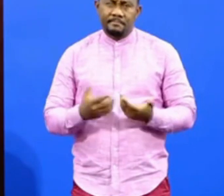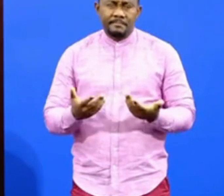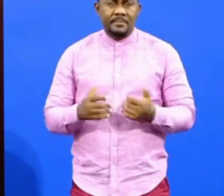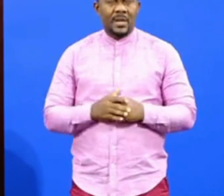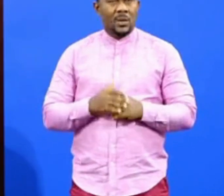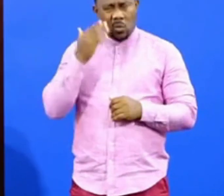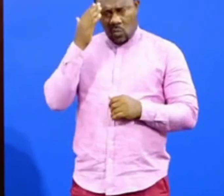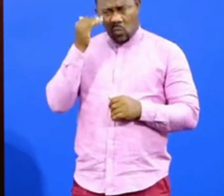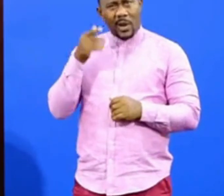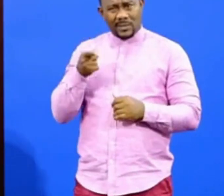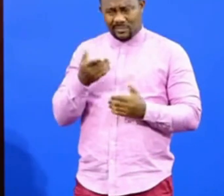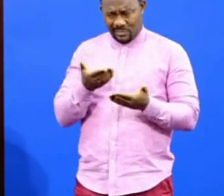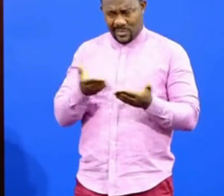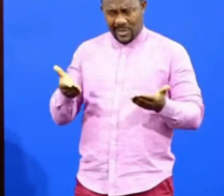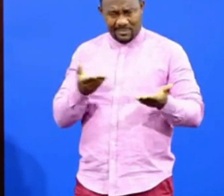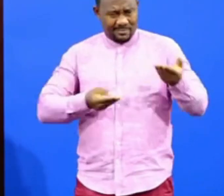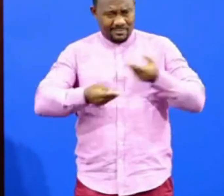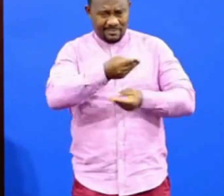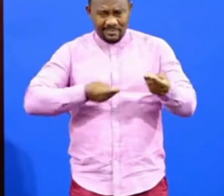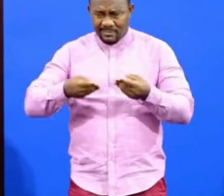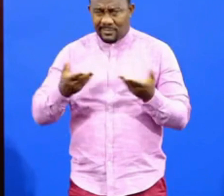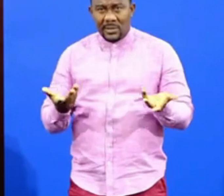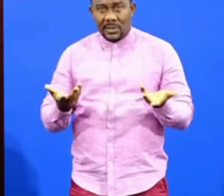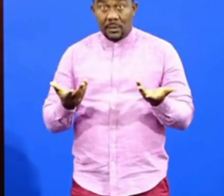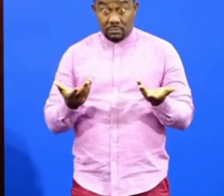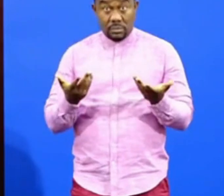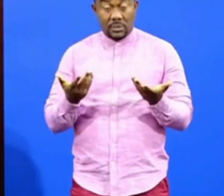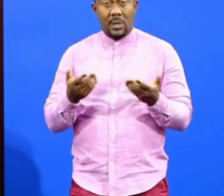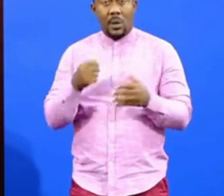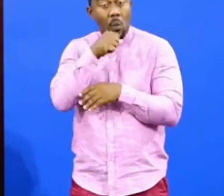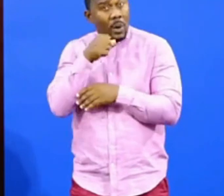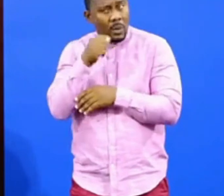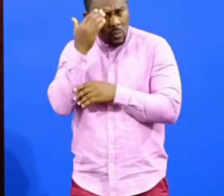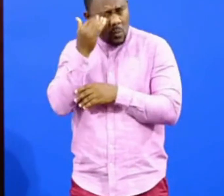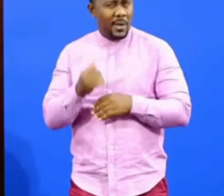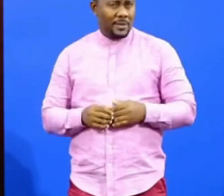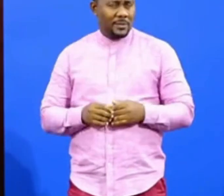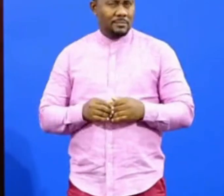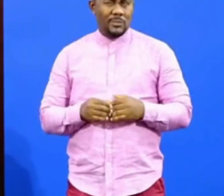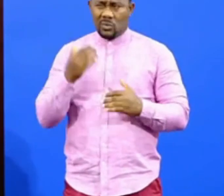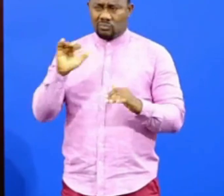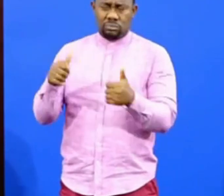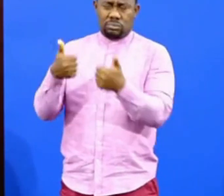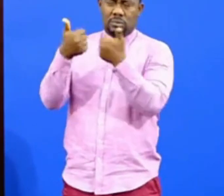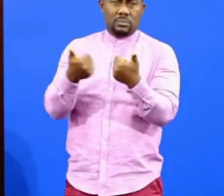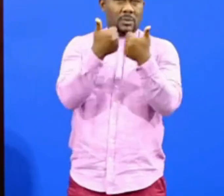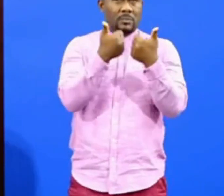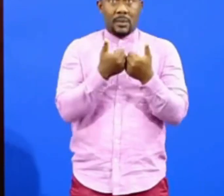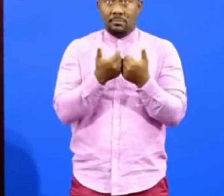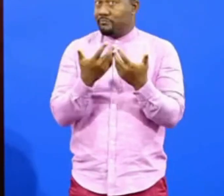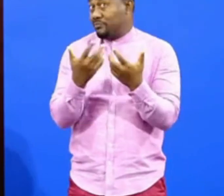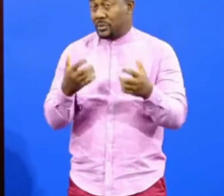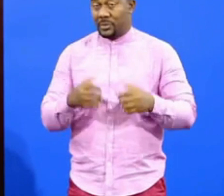commodity exchange? Why have we started with agriculture? There are a lot of challenges in the market. There are a lot of inefficiencies